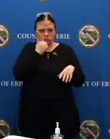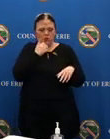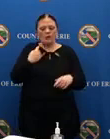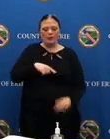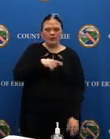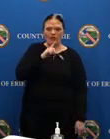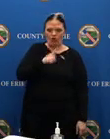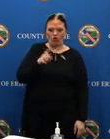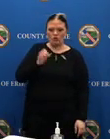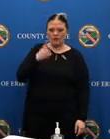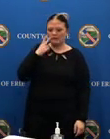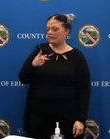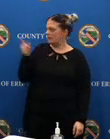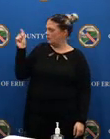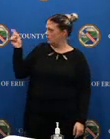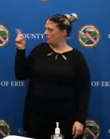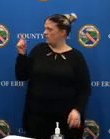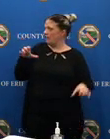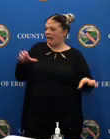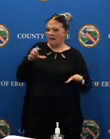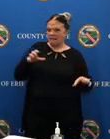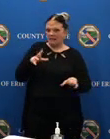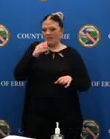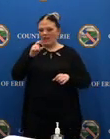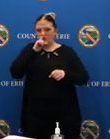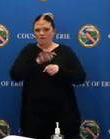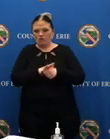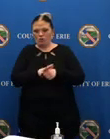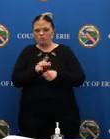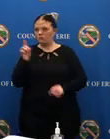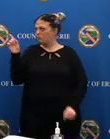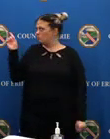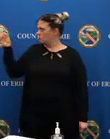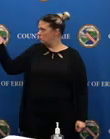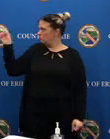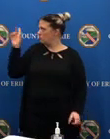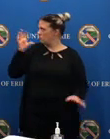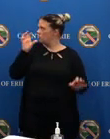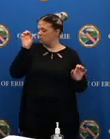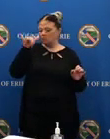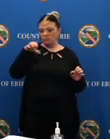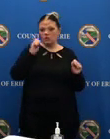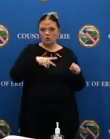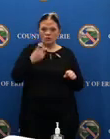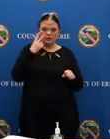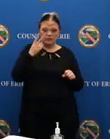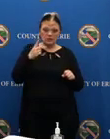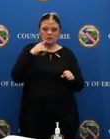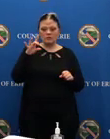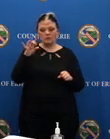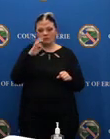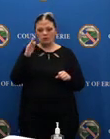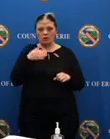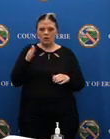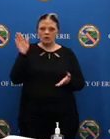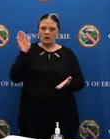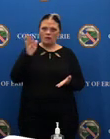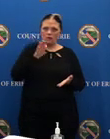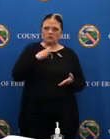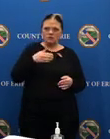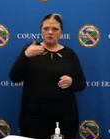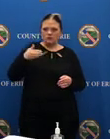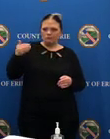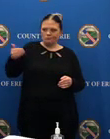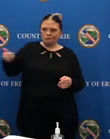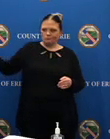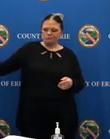active cases, or you can look at confirmed cases and see that, yes, there were 802, and there was less the day before and less the day before.